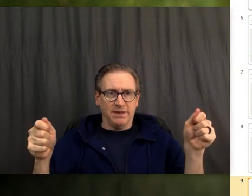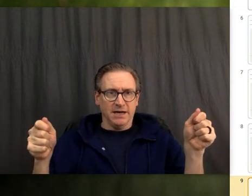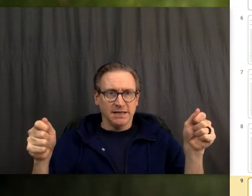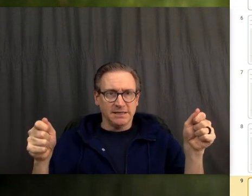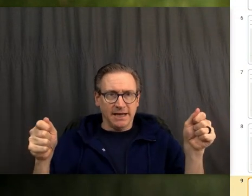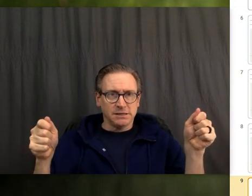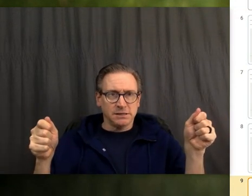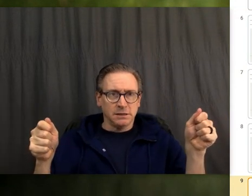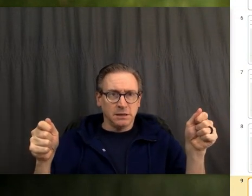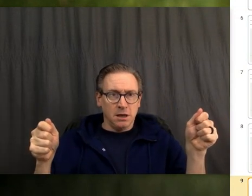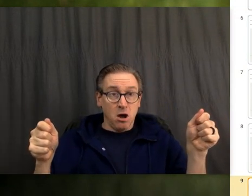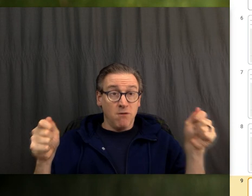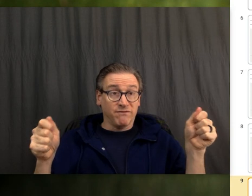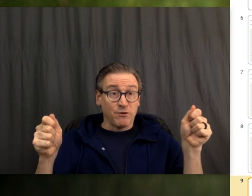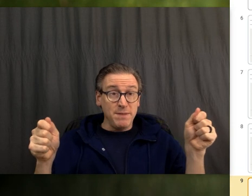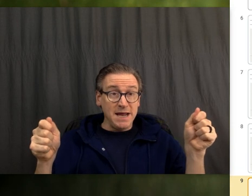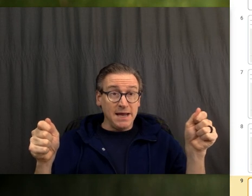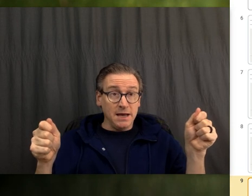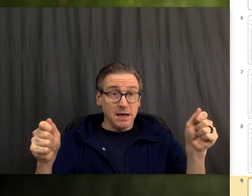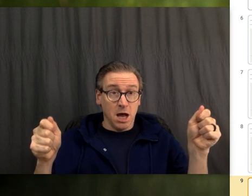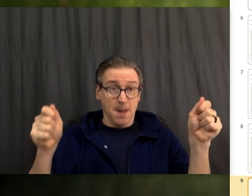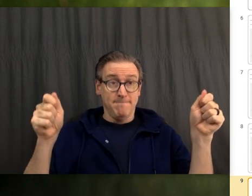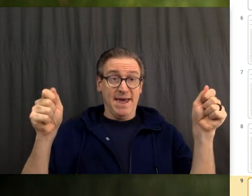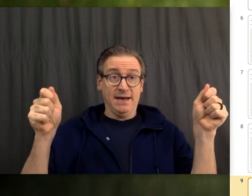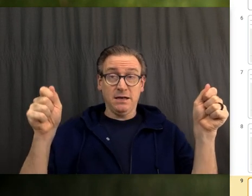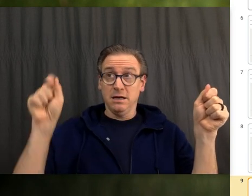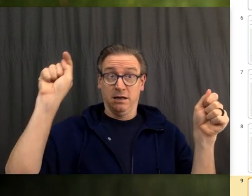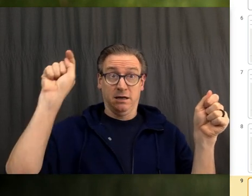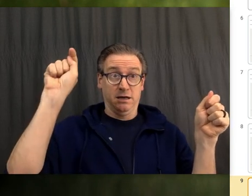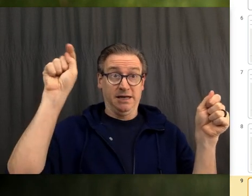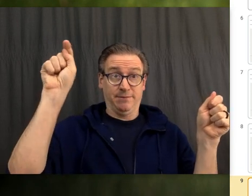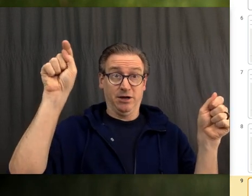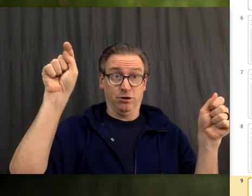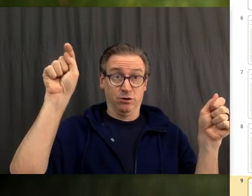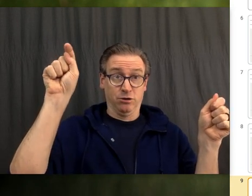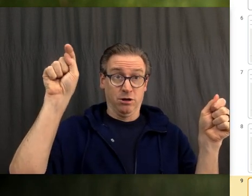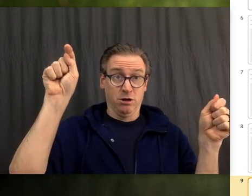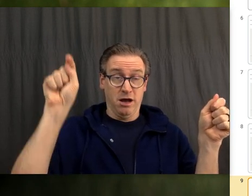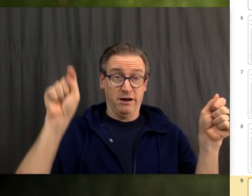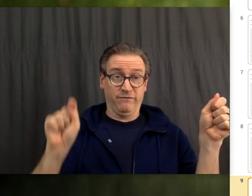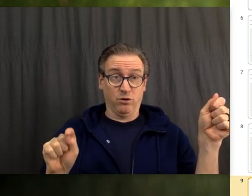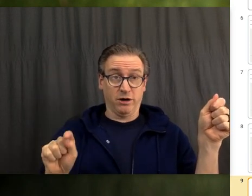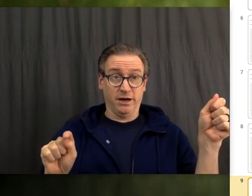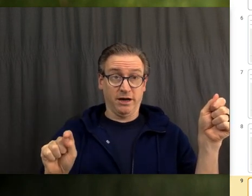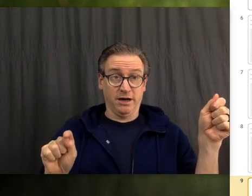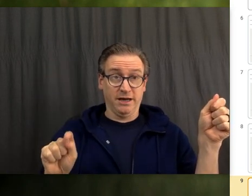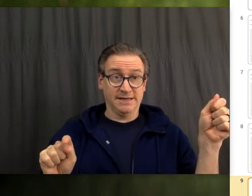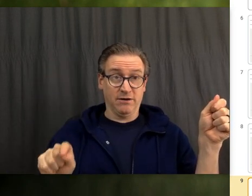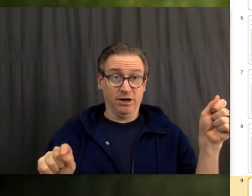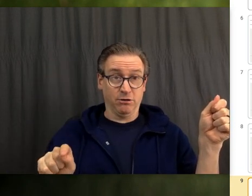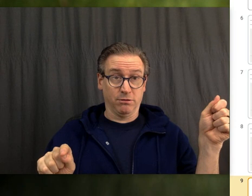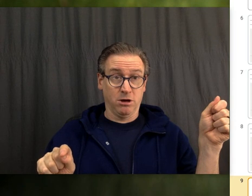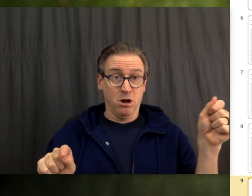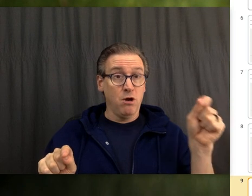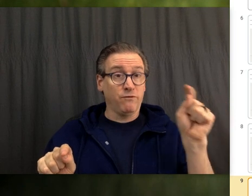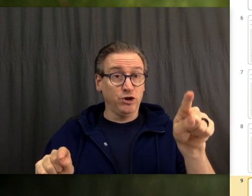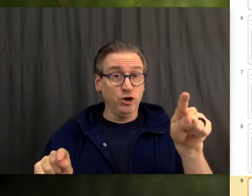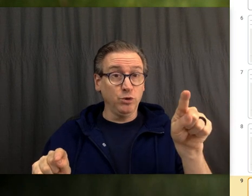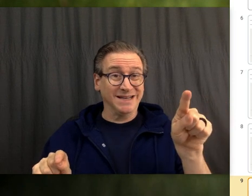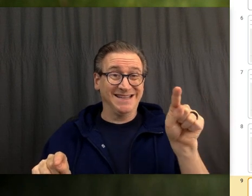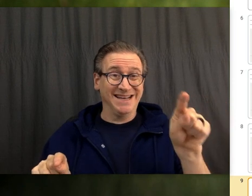map of the United States, for me, Maine is up here and Florida is down here.